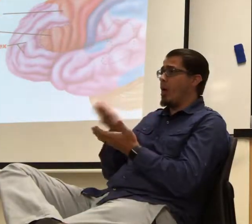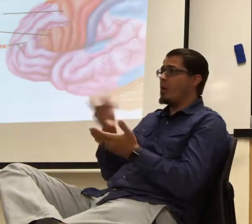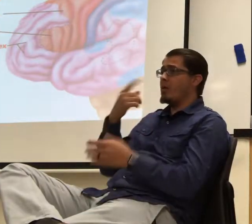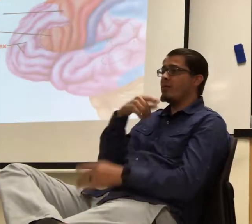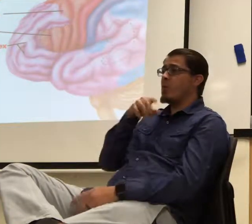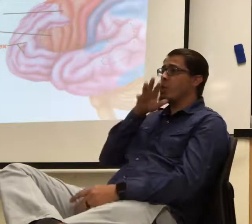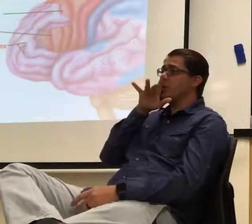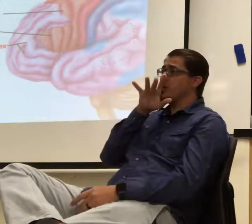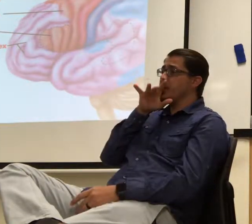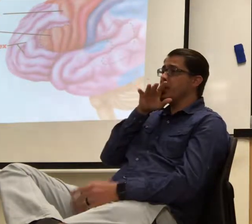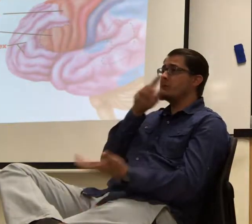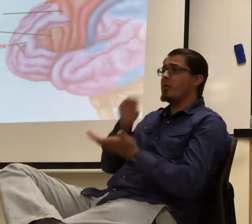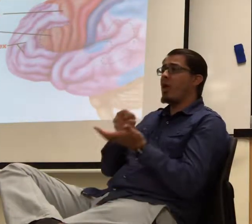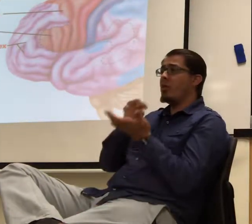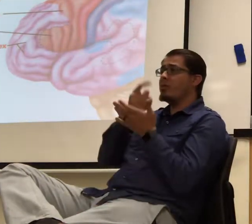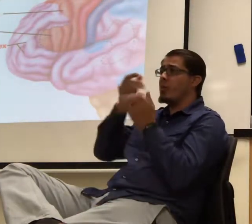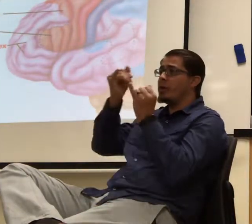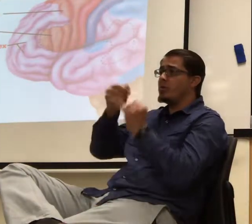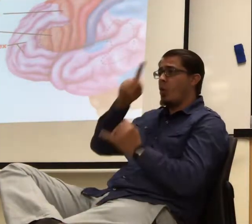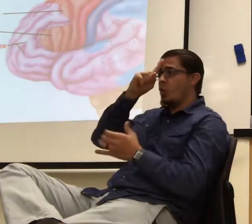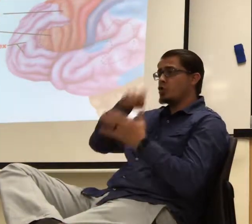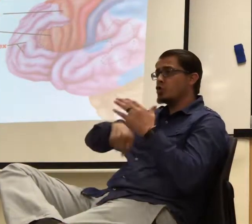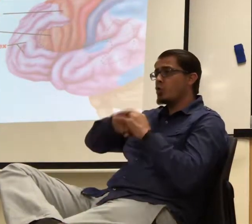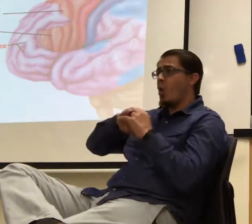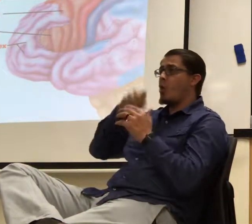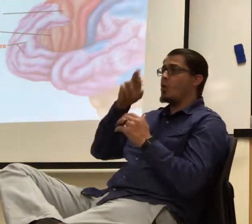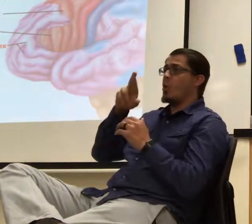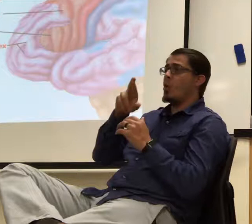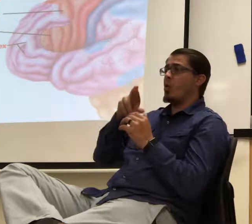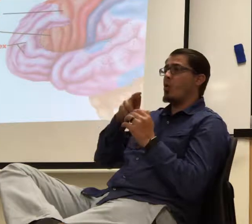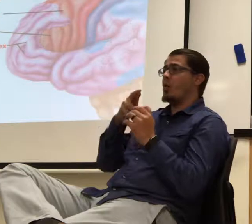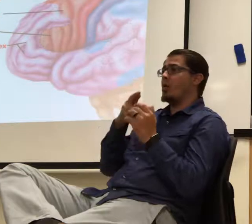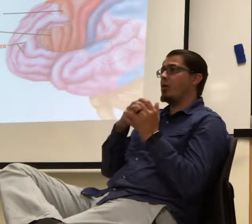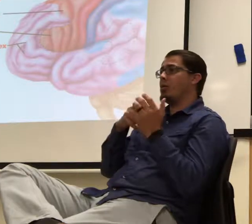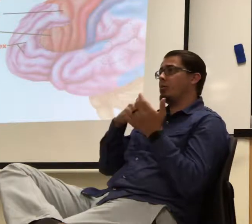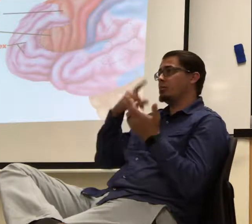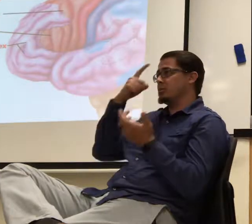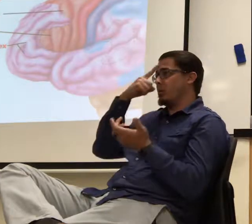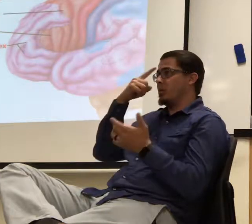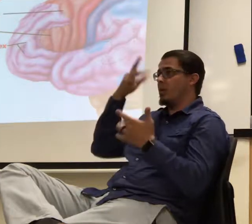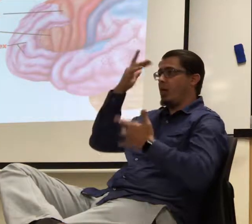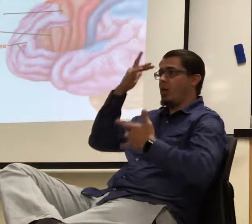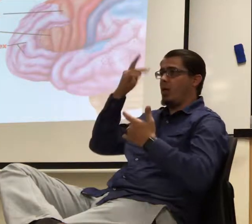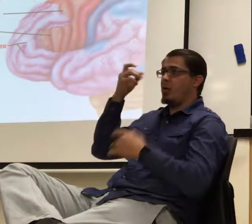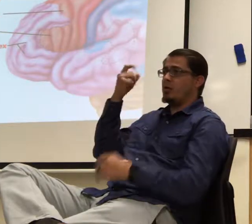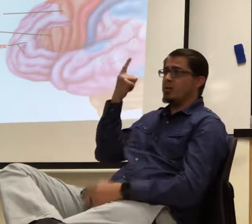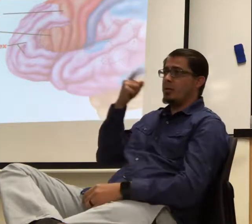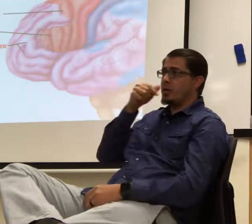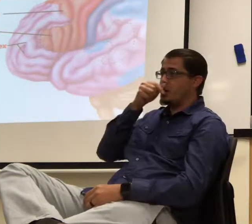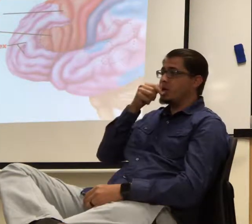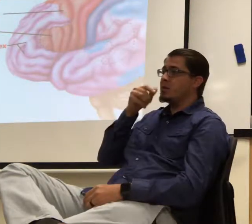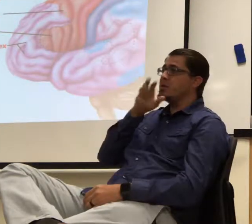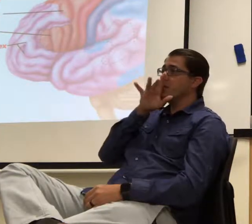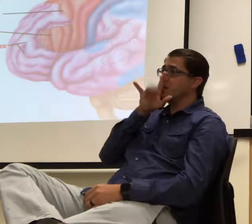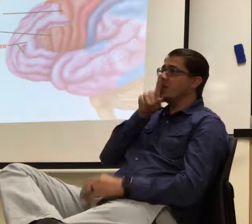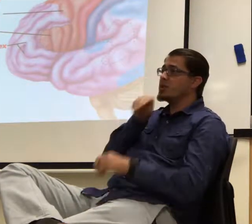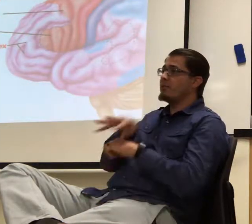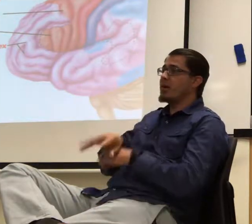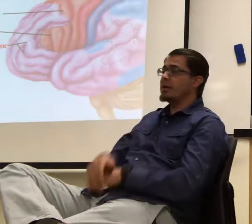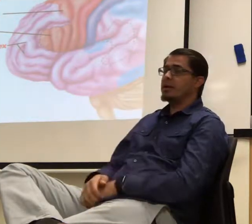for individuals, maybe due to stroke or developmental disorders or any kind of a thing where speech is